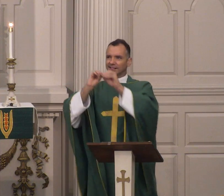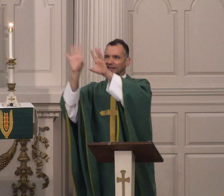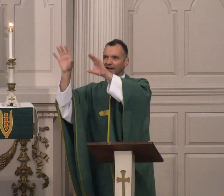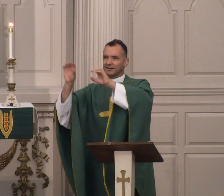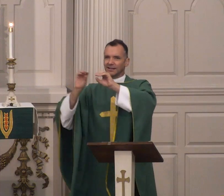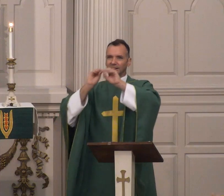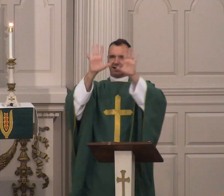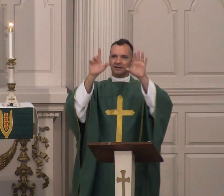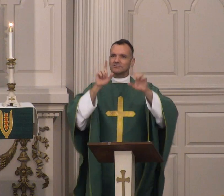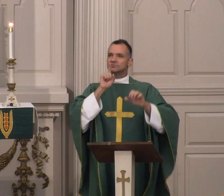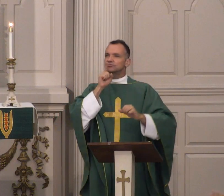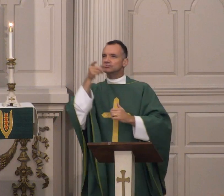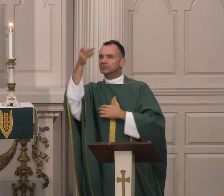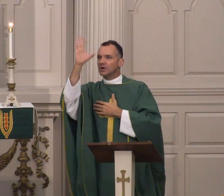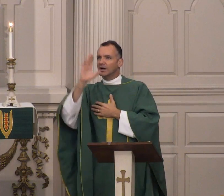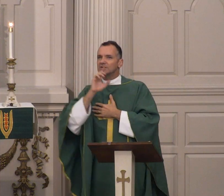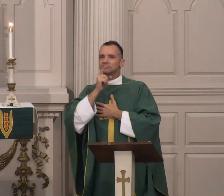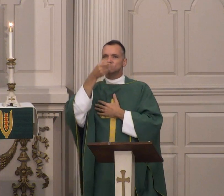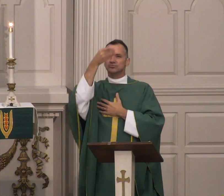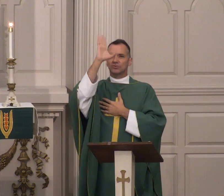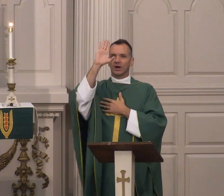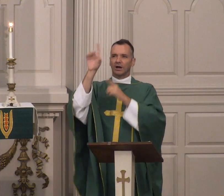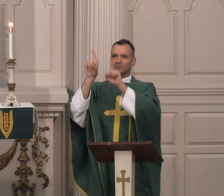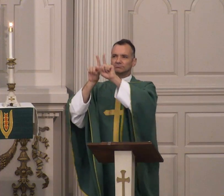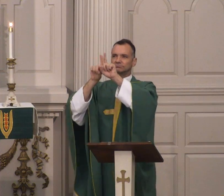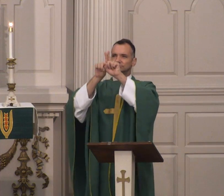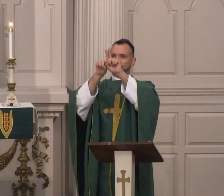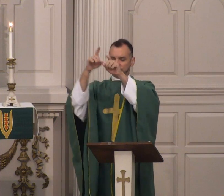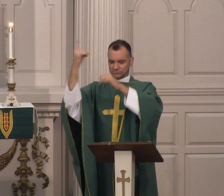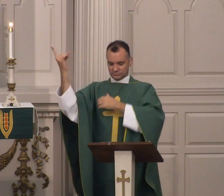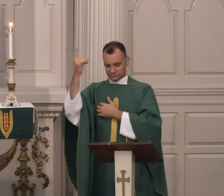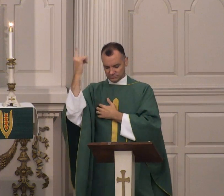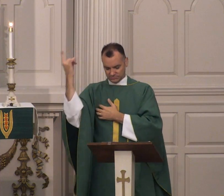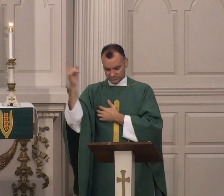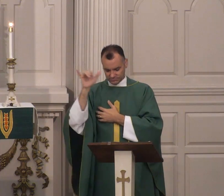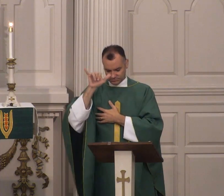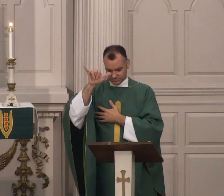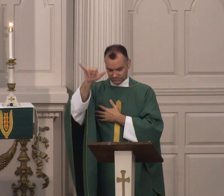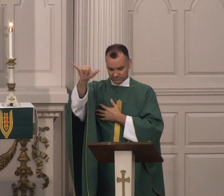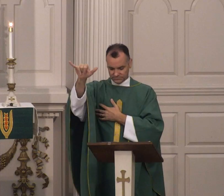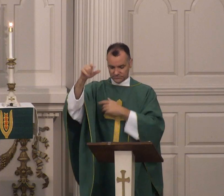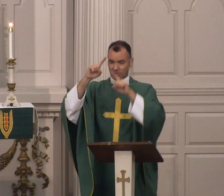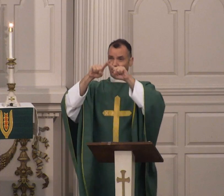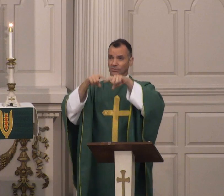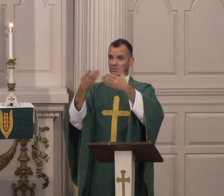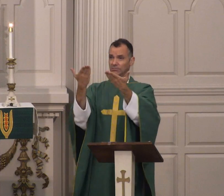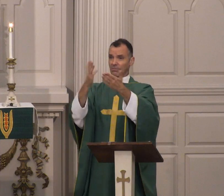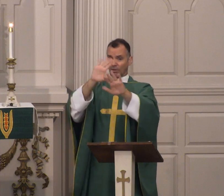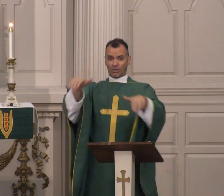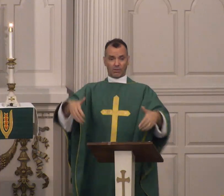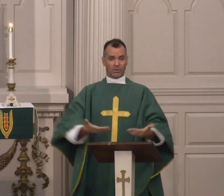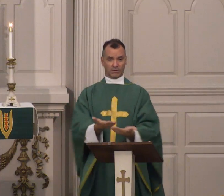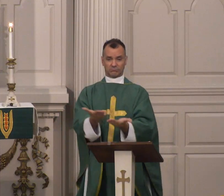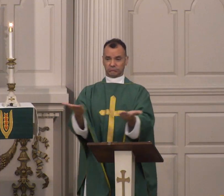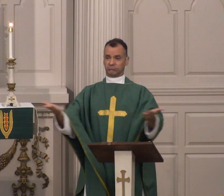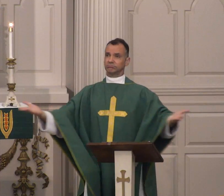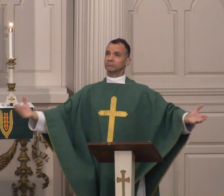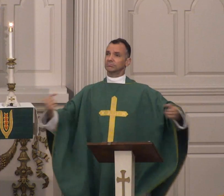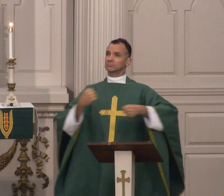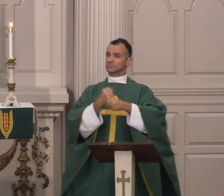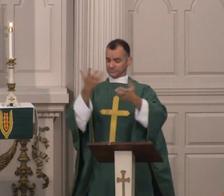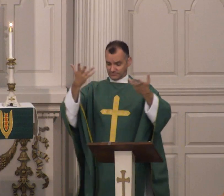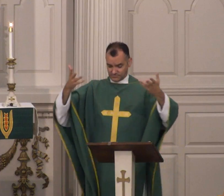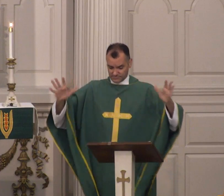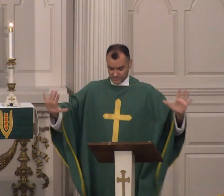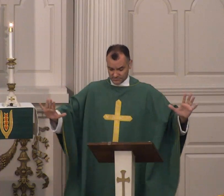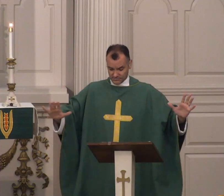made, consubstantial with the Father. Through him all things were made. For us men and for our salvation, he came down